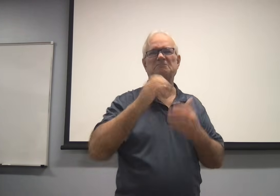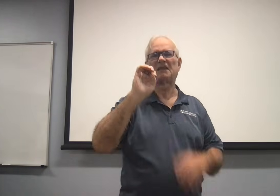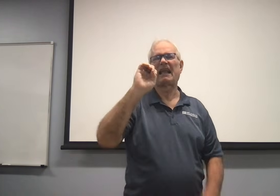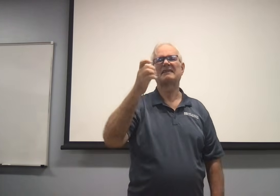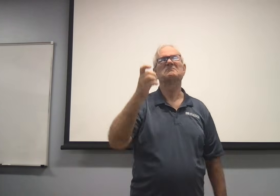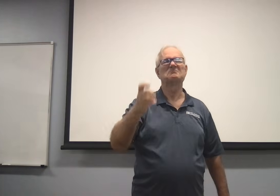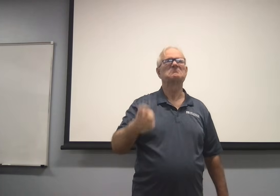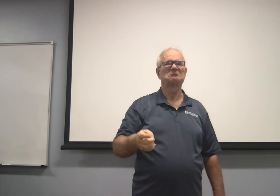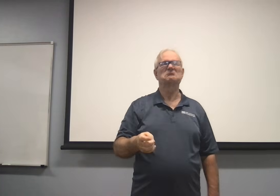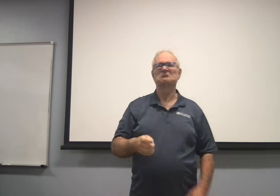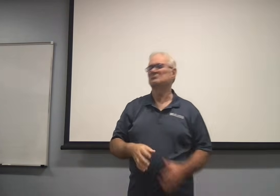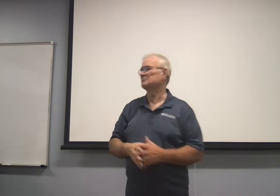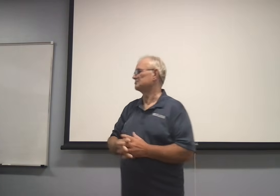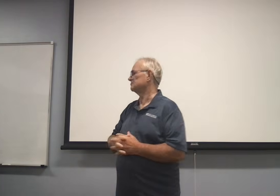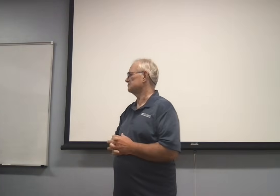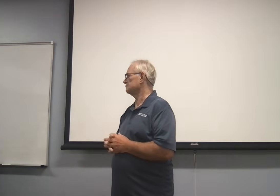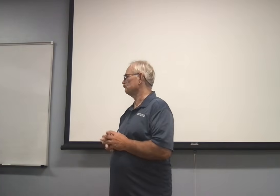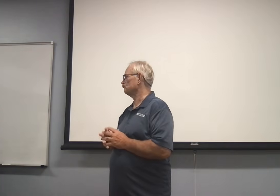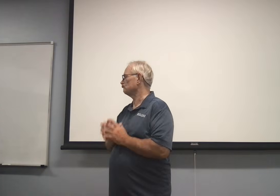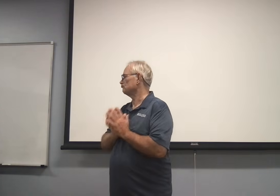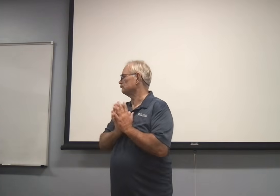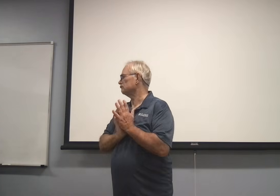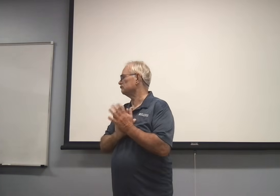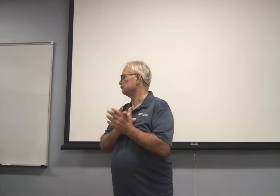EX. X.